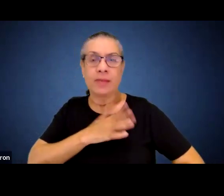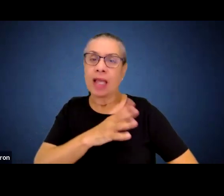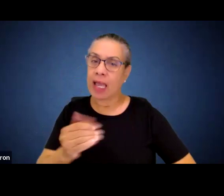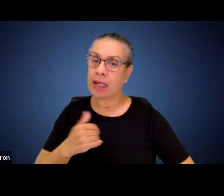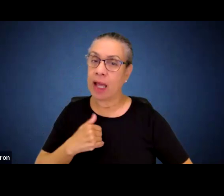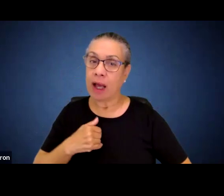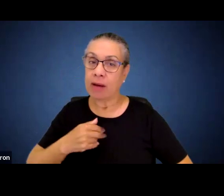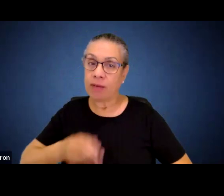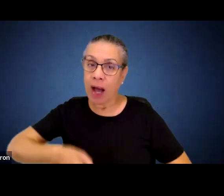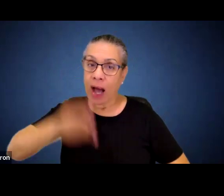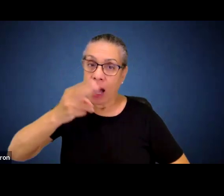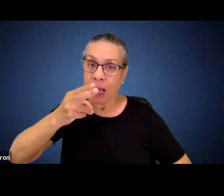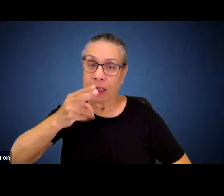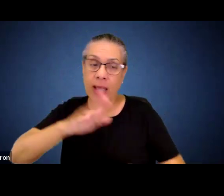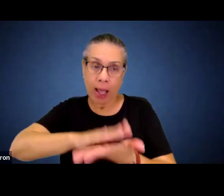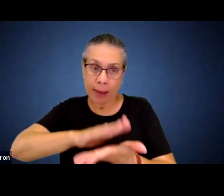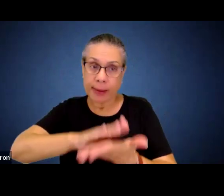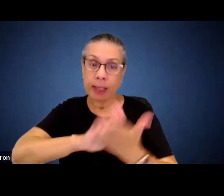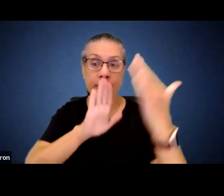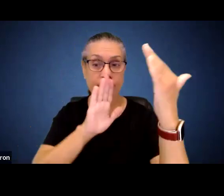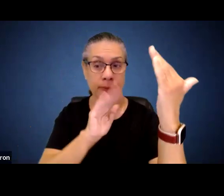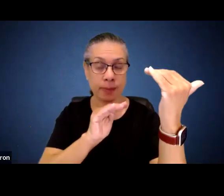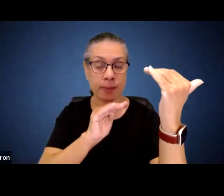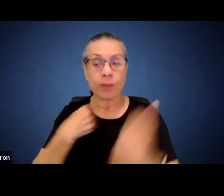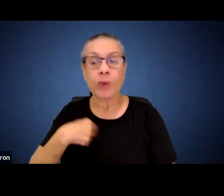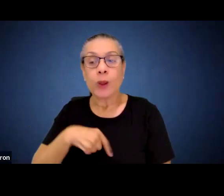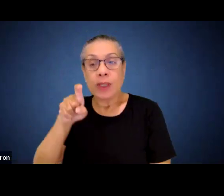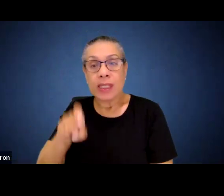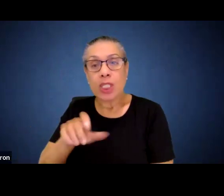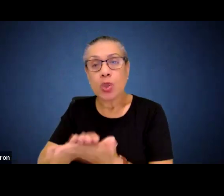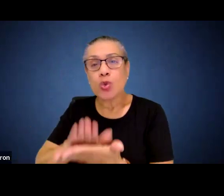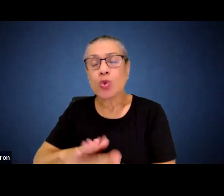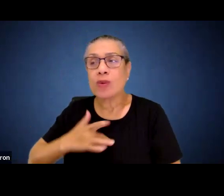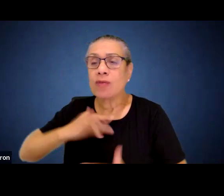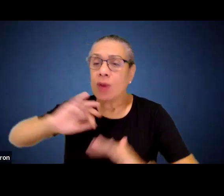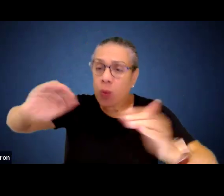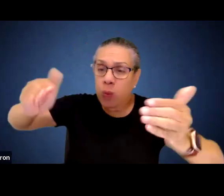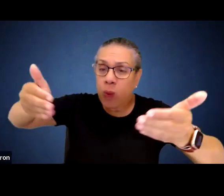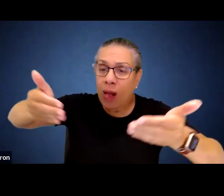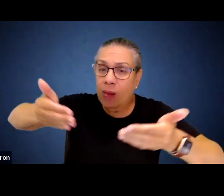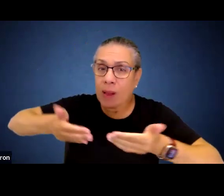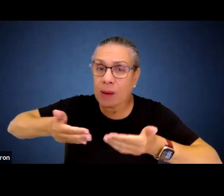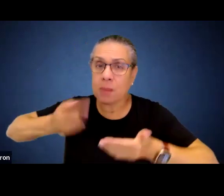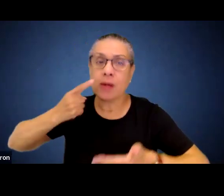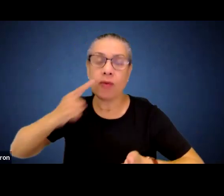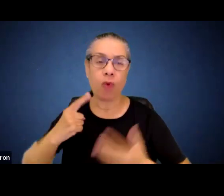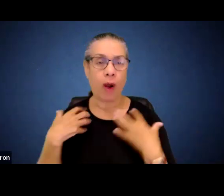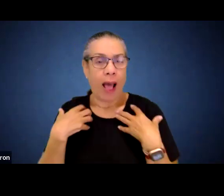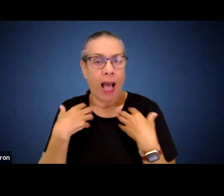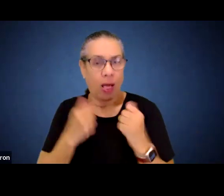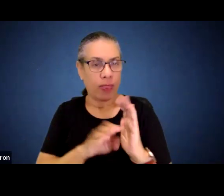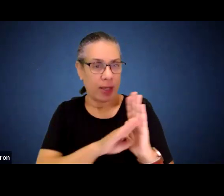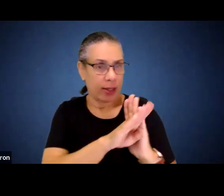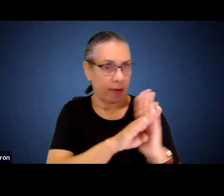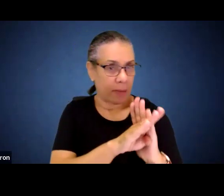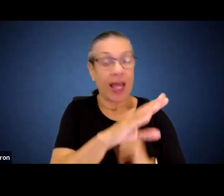high academic expectations. We need our schools to be welcoming places for healthy development, and we need